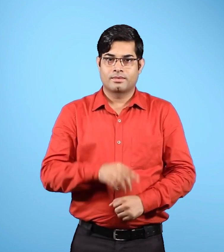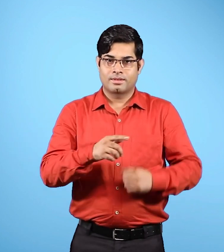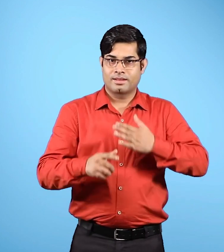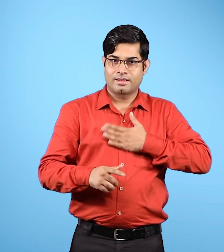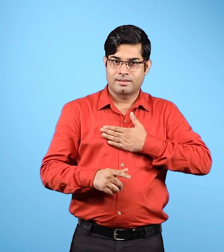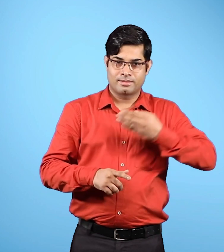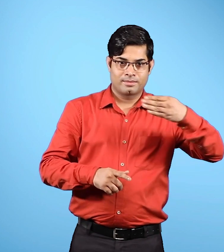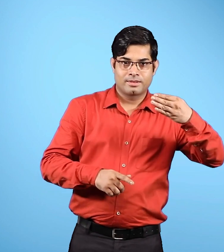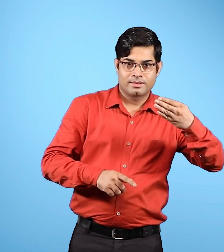source.